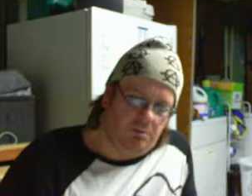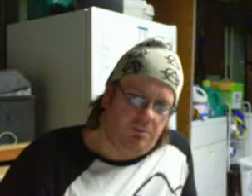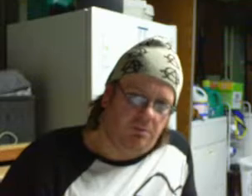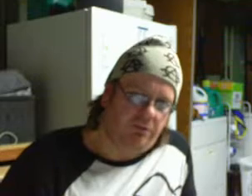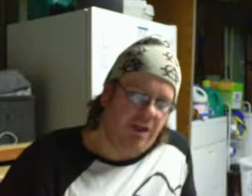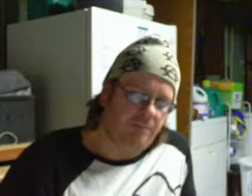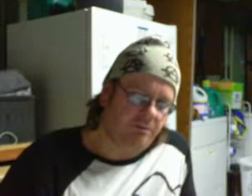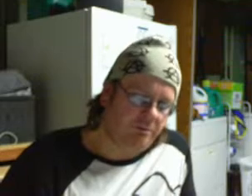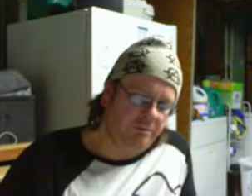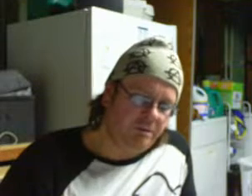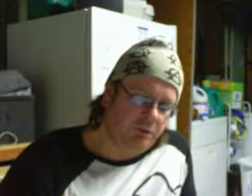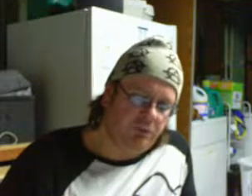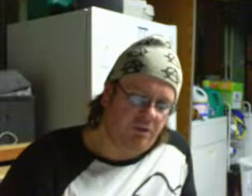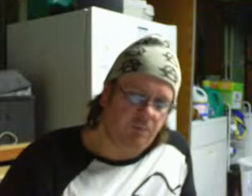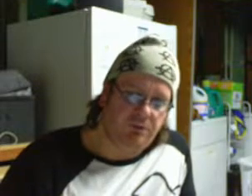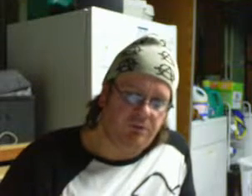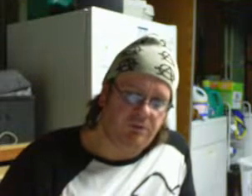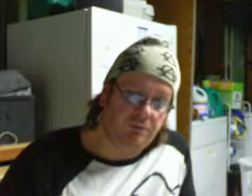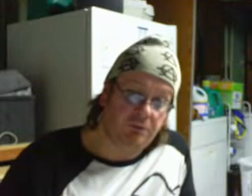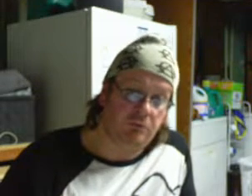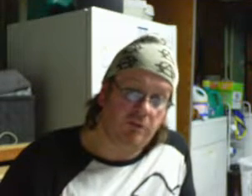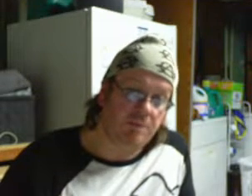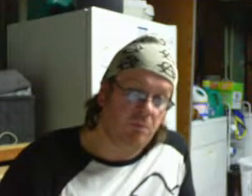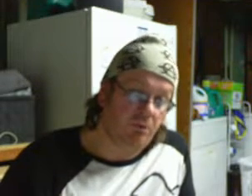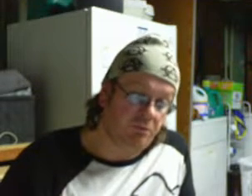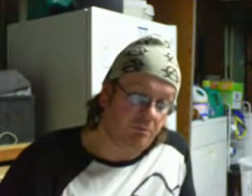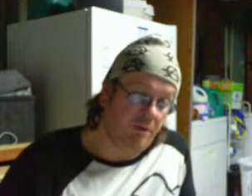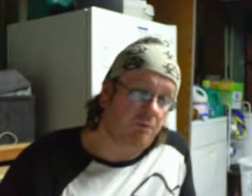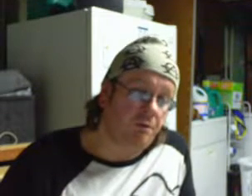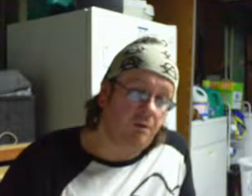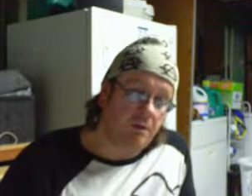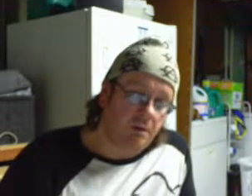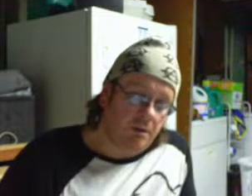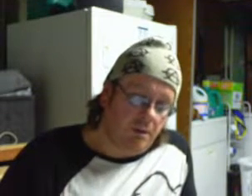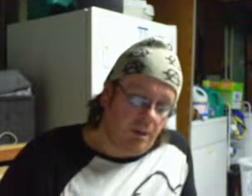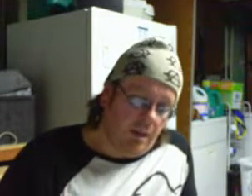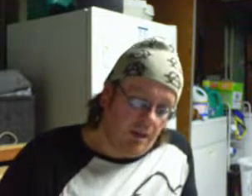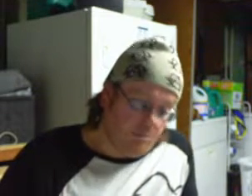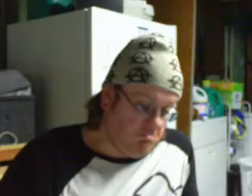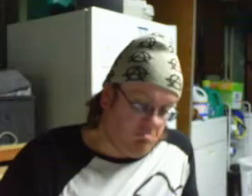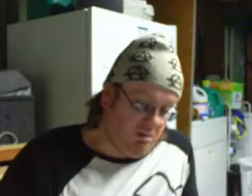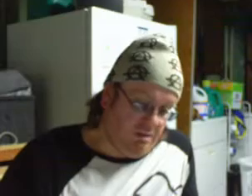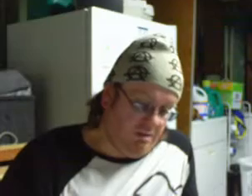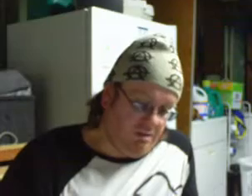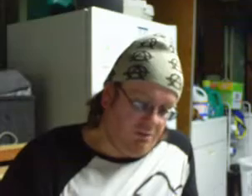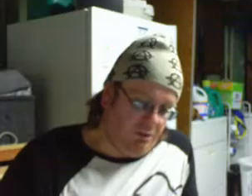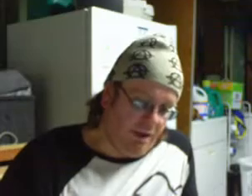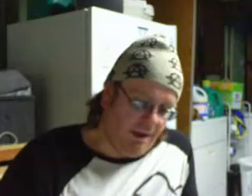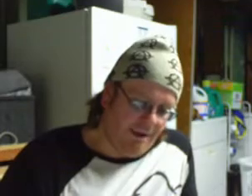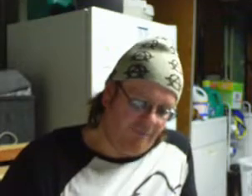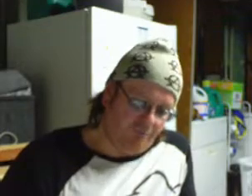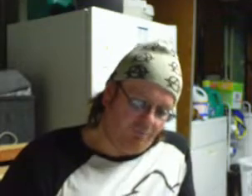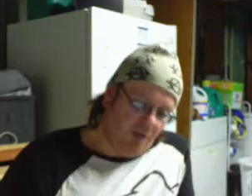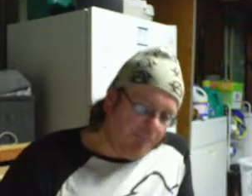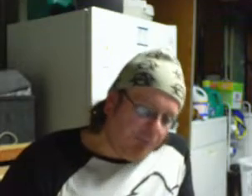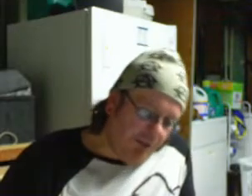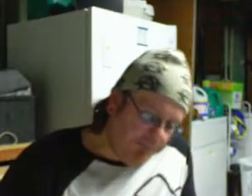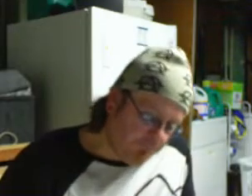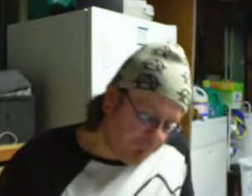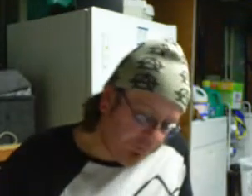There's absolutely no substance to this dream whatsoever. And I have a real problem with that. But let's